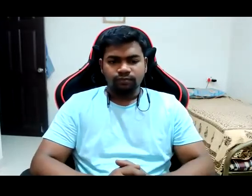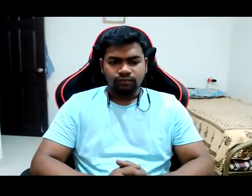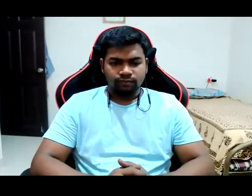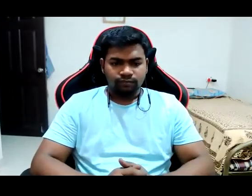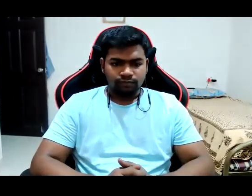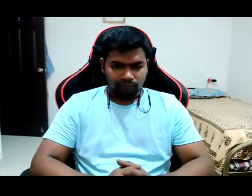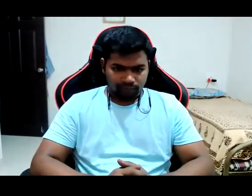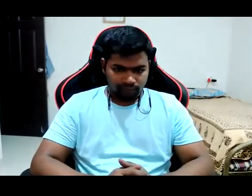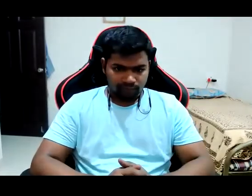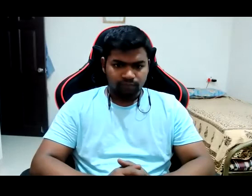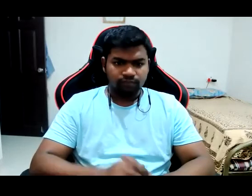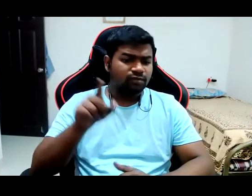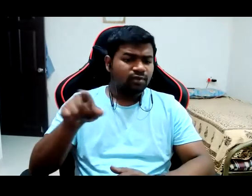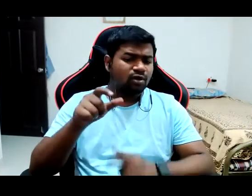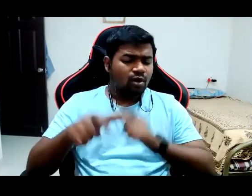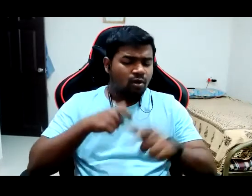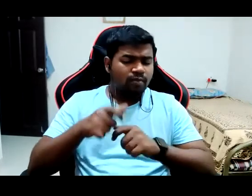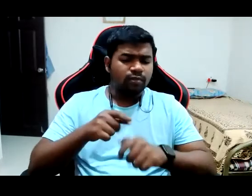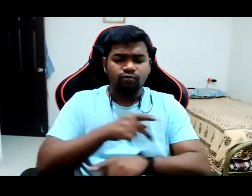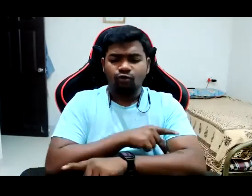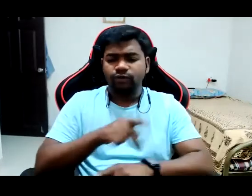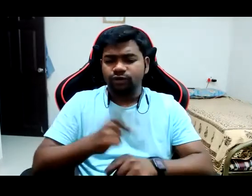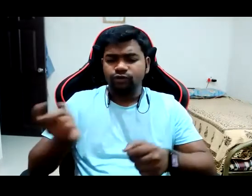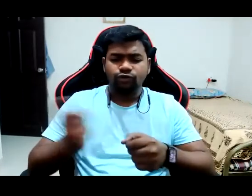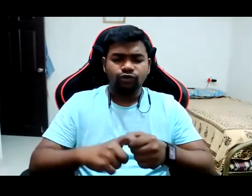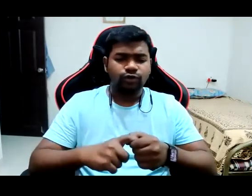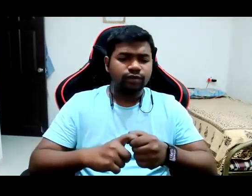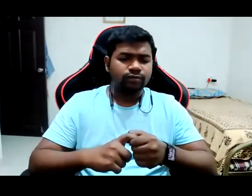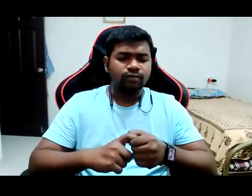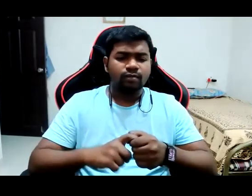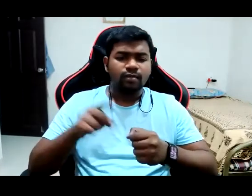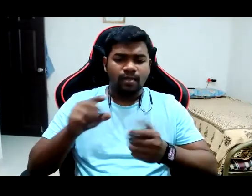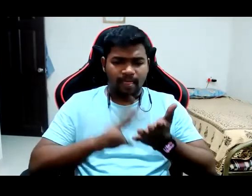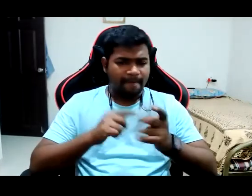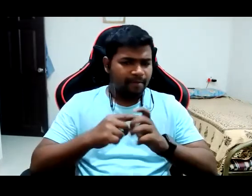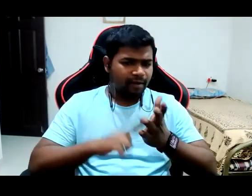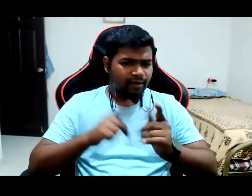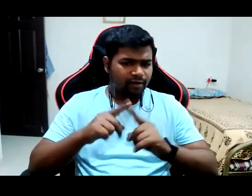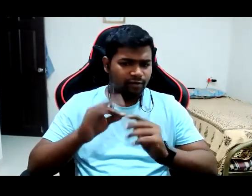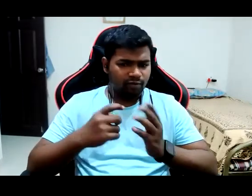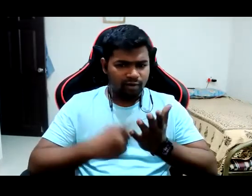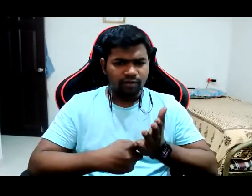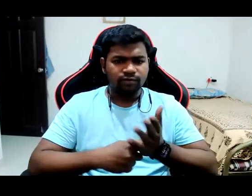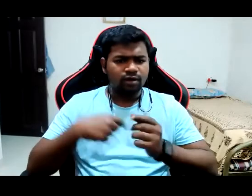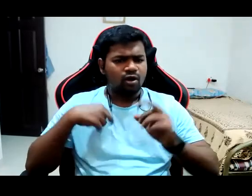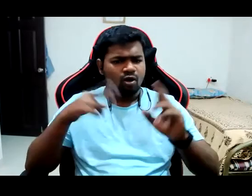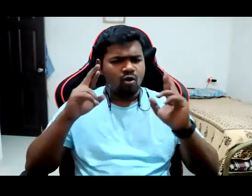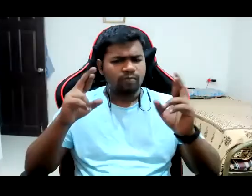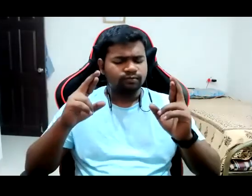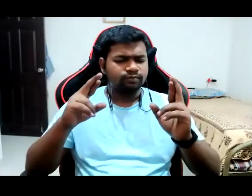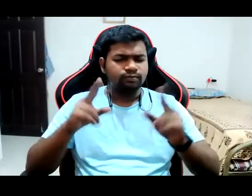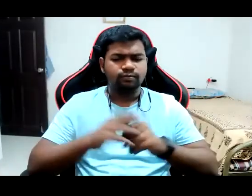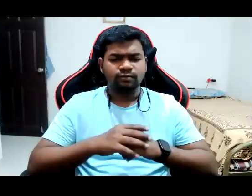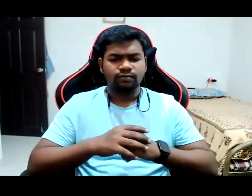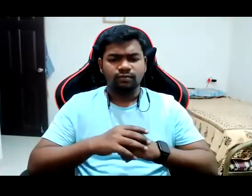having corporate professionals join in as well is they kind of like also serving as that mentor, except that they would, our hope is that they would be hands-on mentors as well.